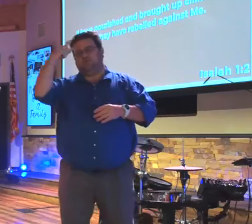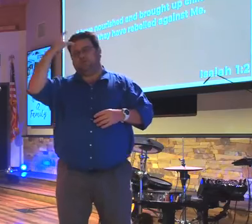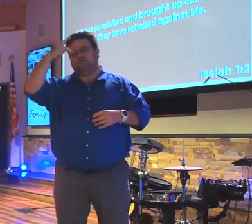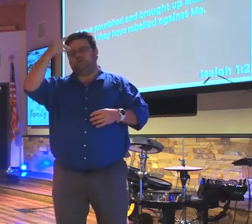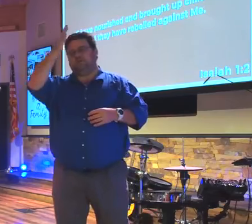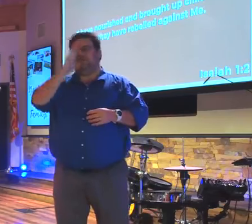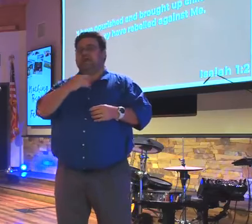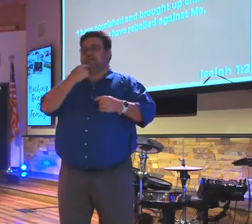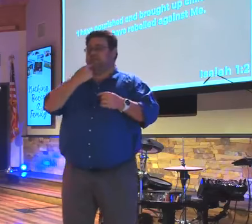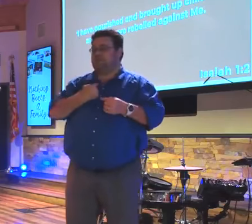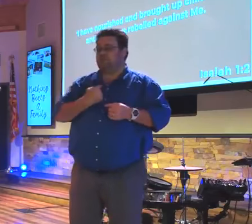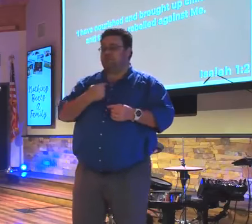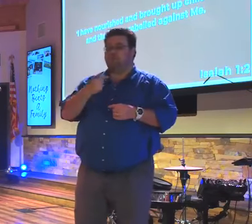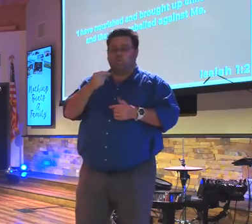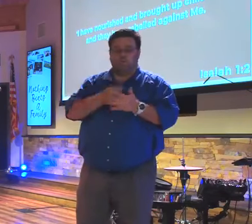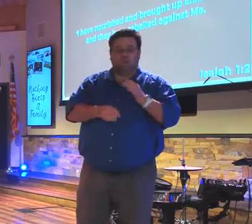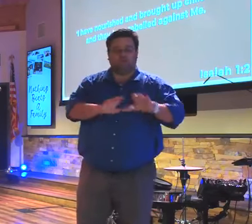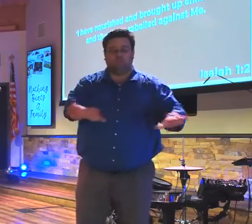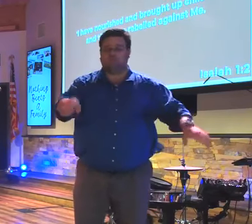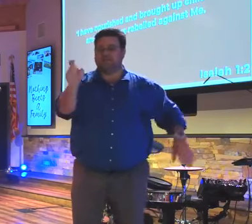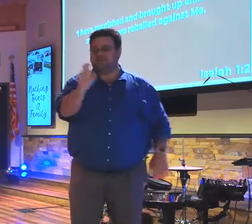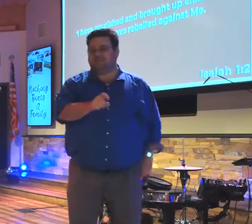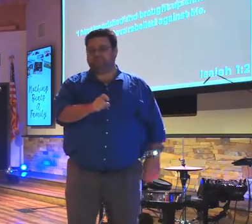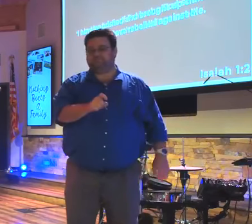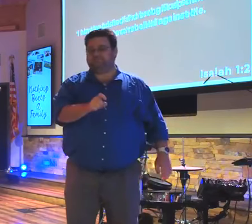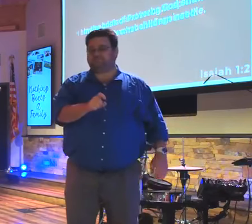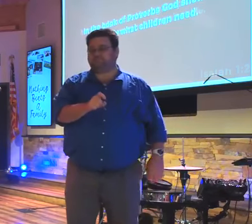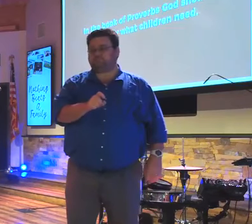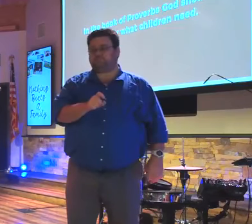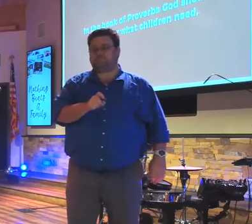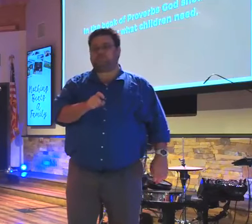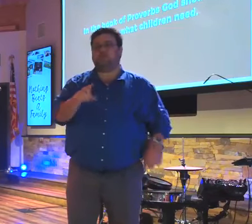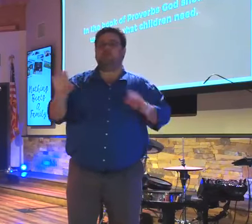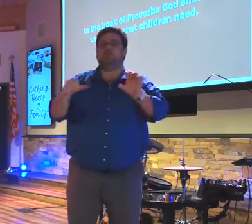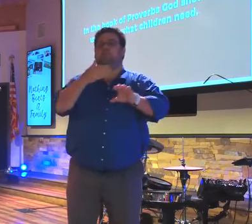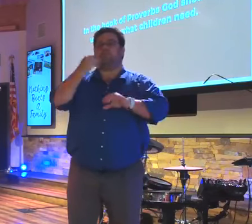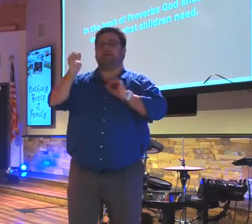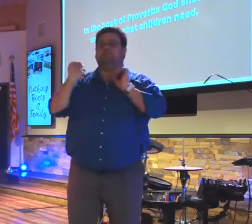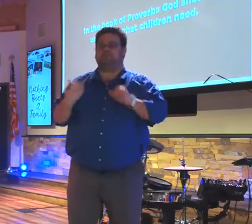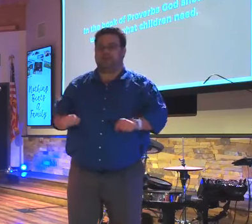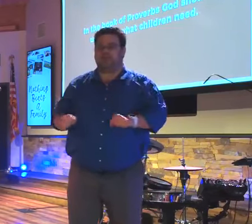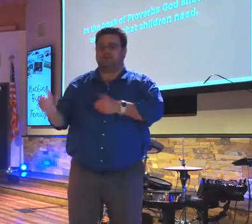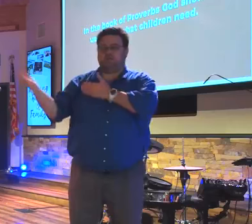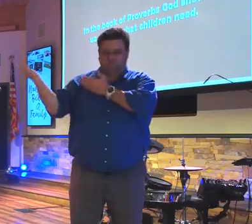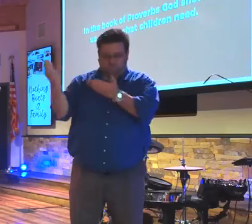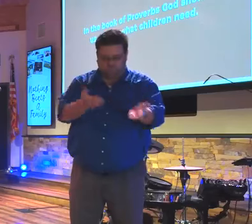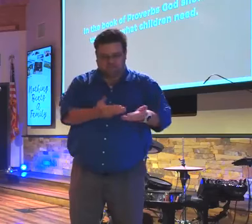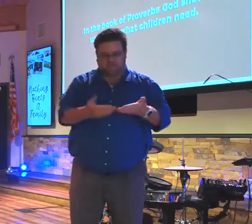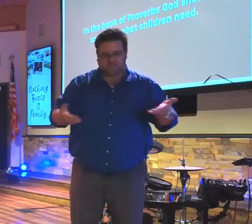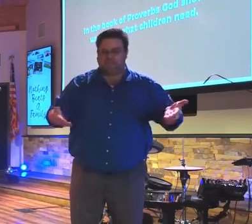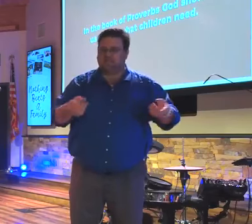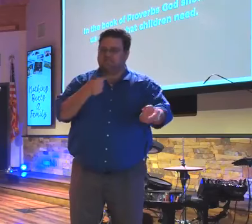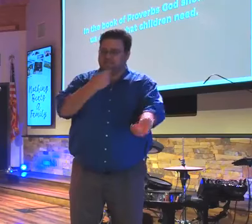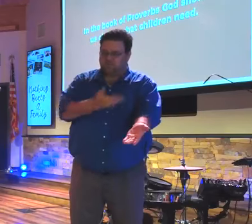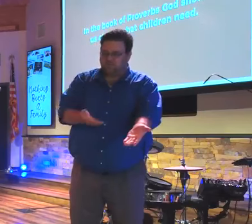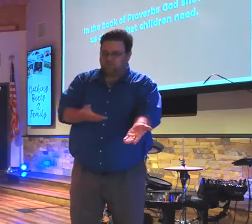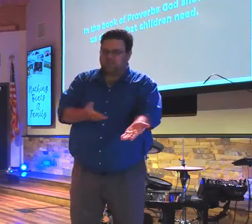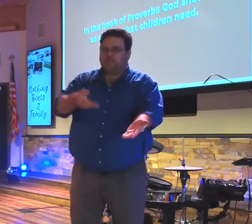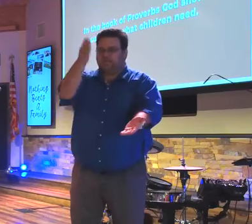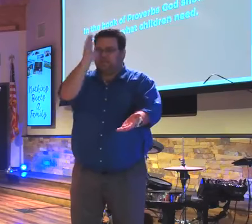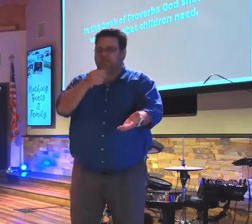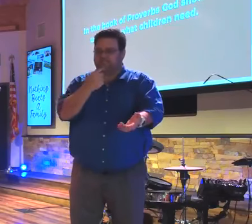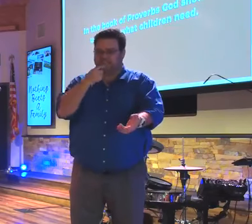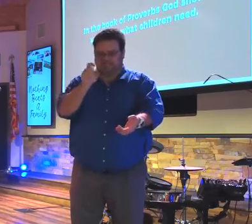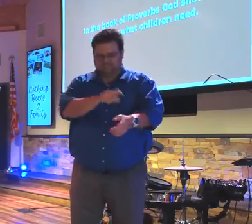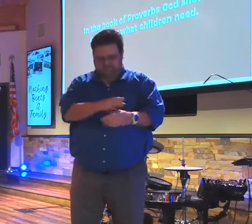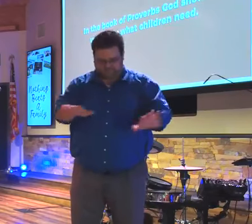shows us what children need. So we do the best we can with God's help to provide the things here. And thankfully, the things God says the